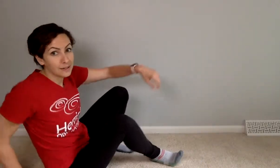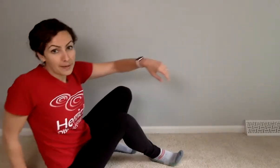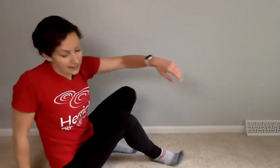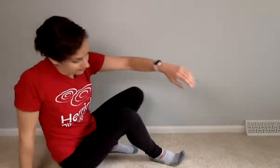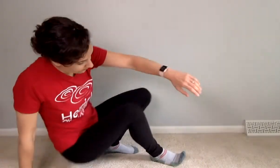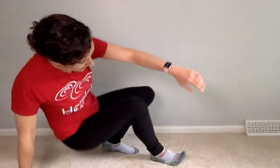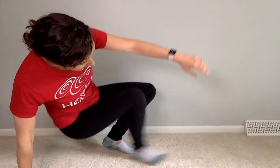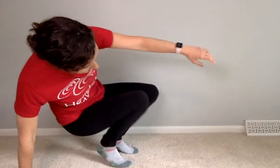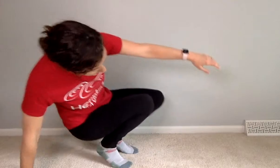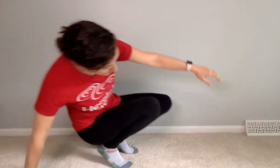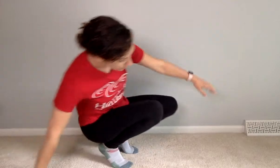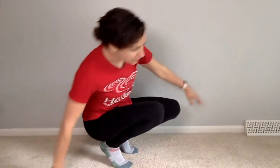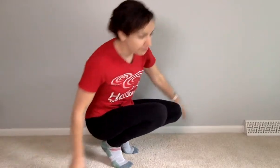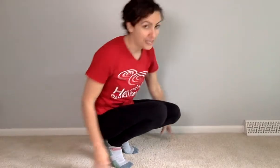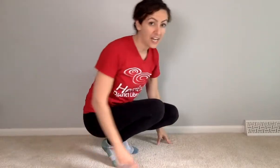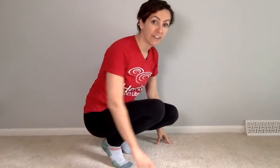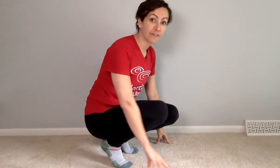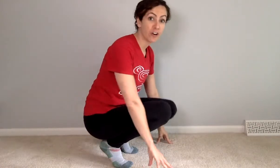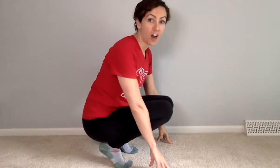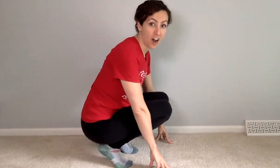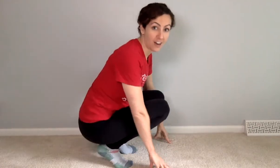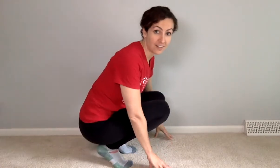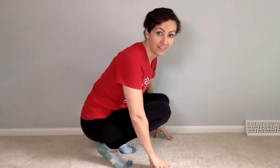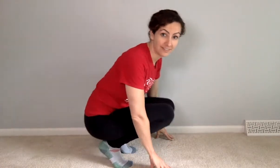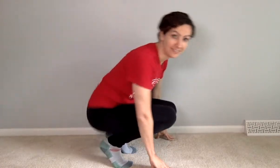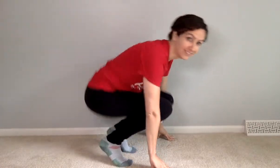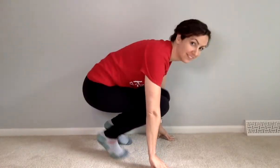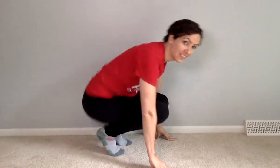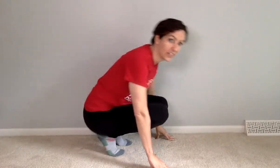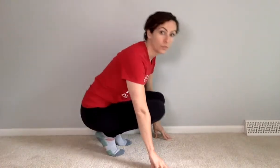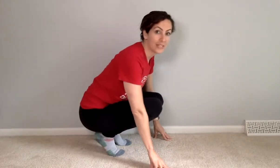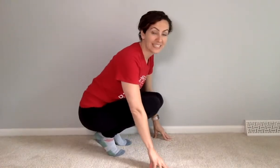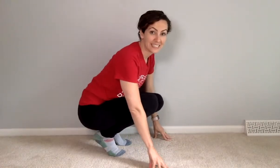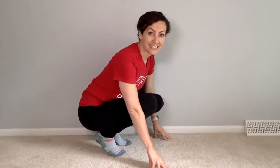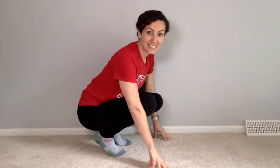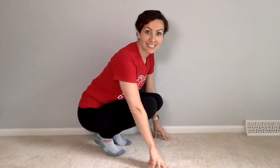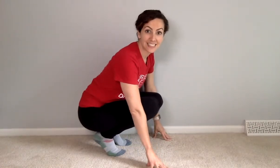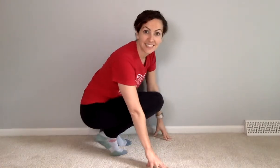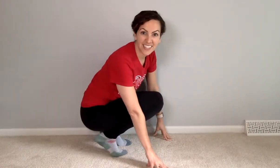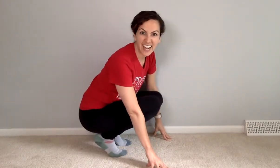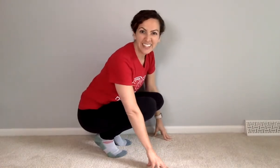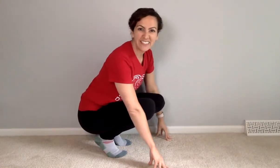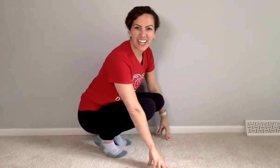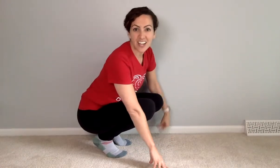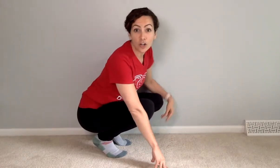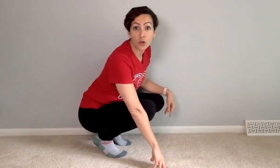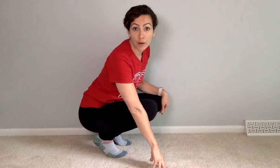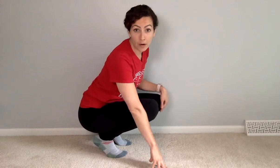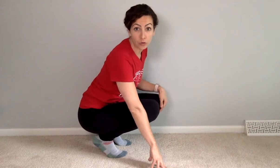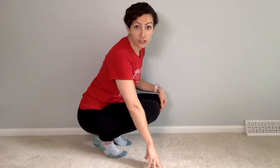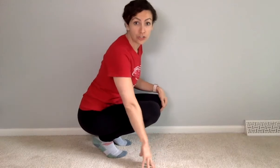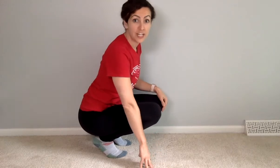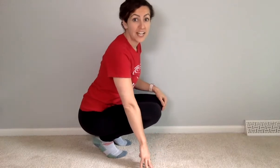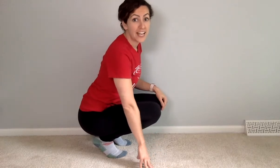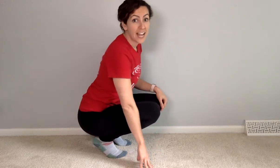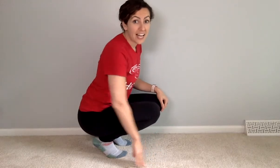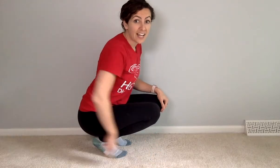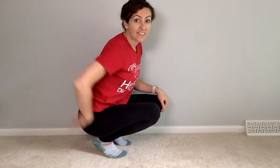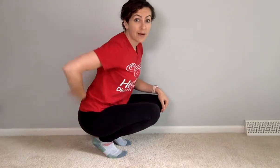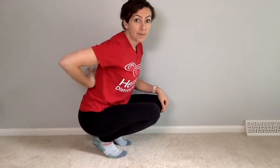bit. So to be a frog, we can sit kind of like a crouch. And I've got my